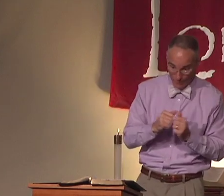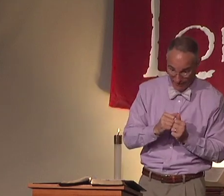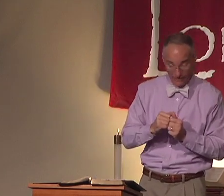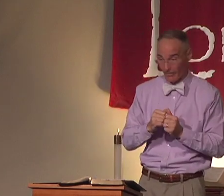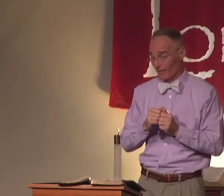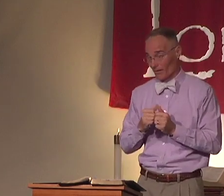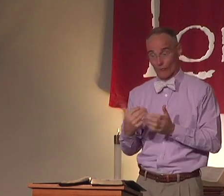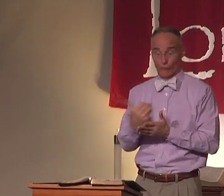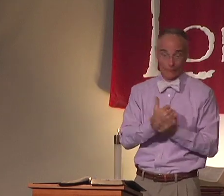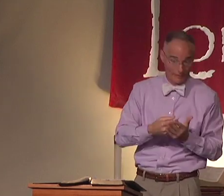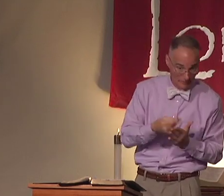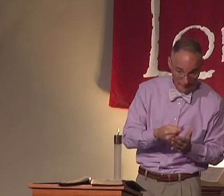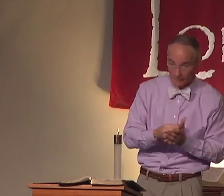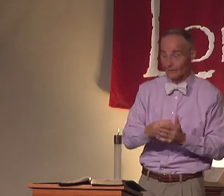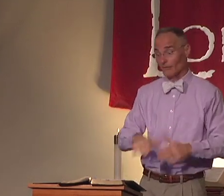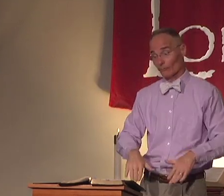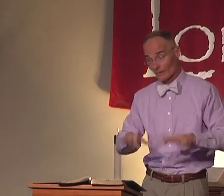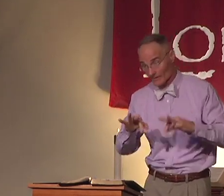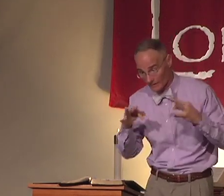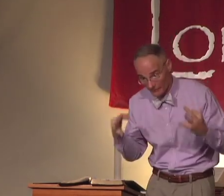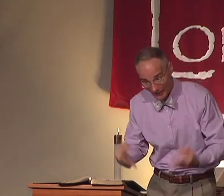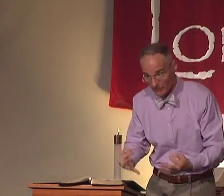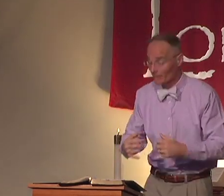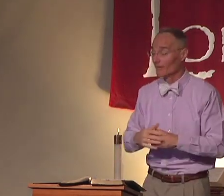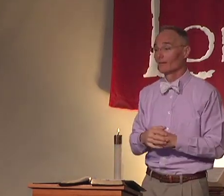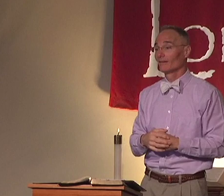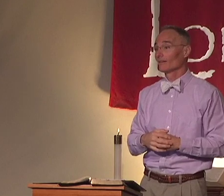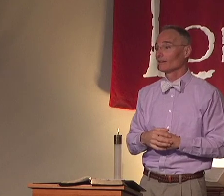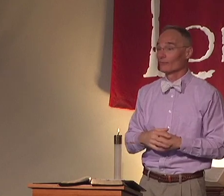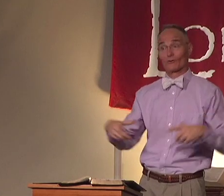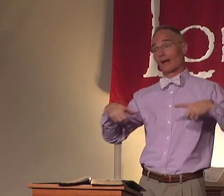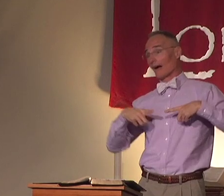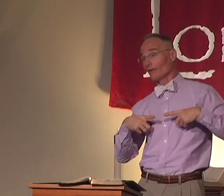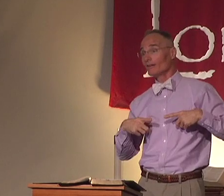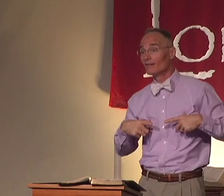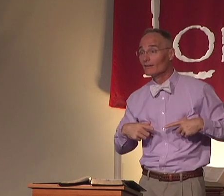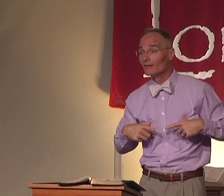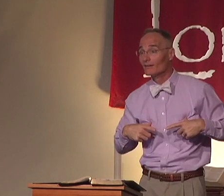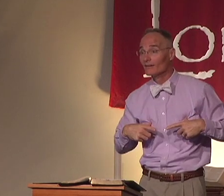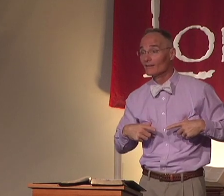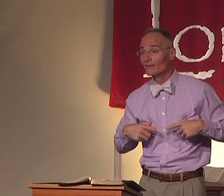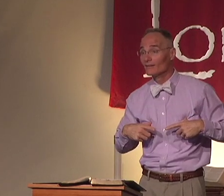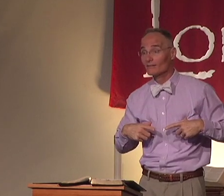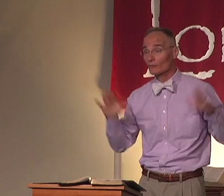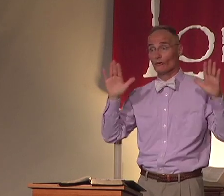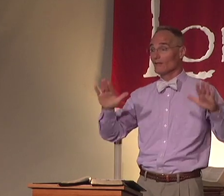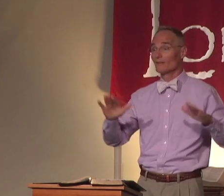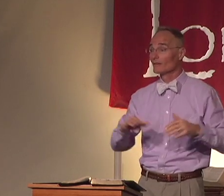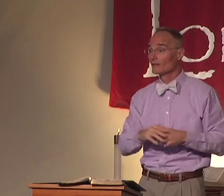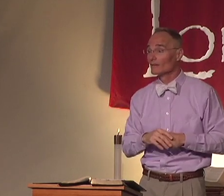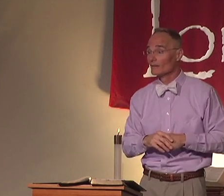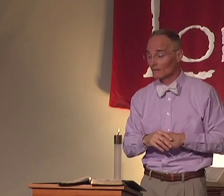I mean, there's nothing wrong with earning money, raising a family, retiring. That's all